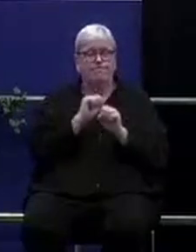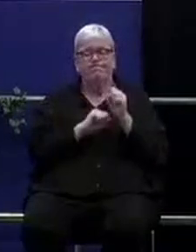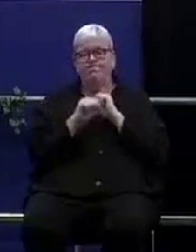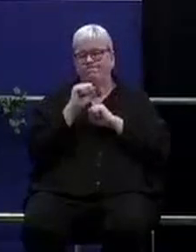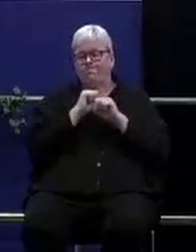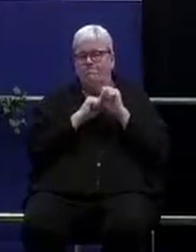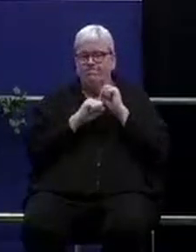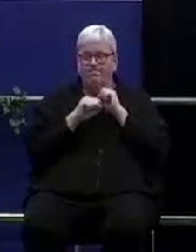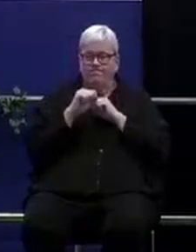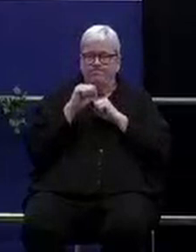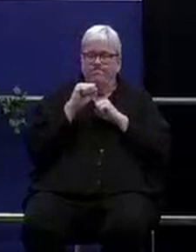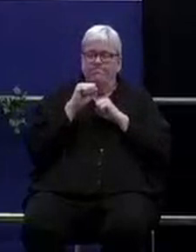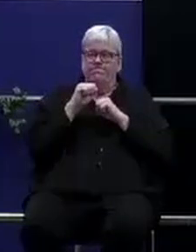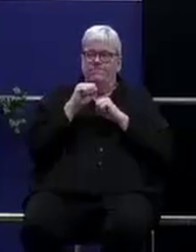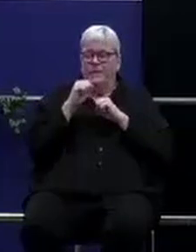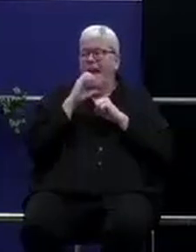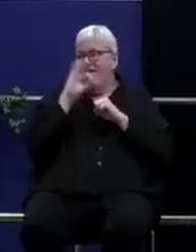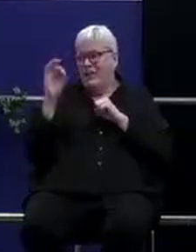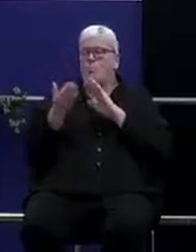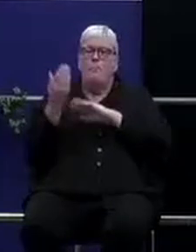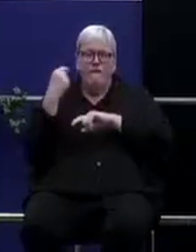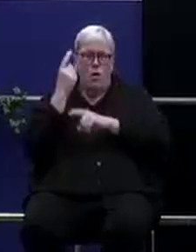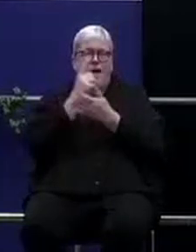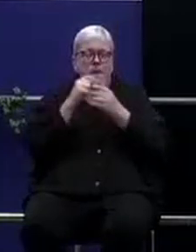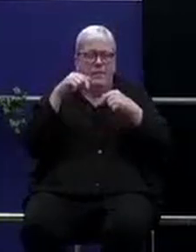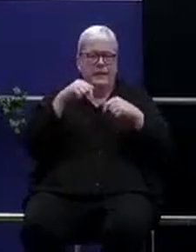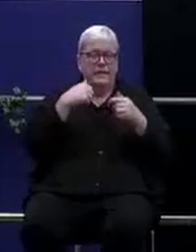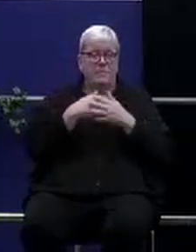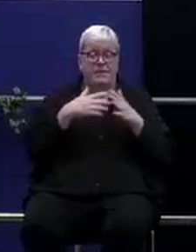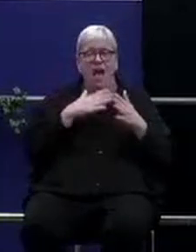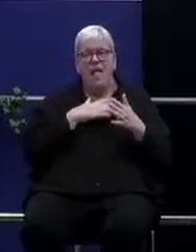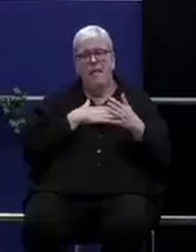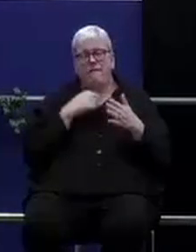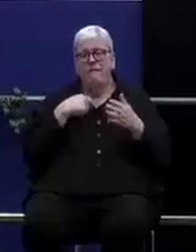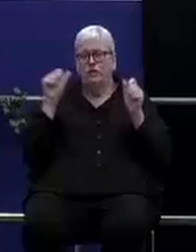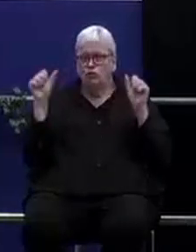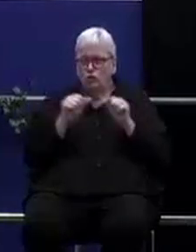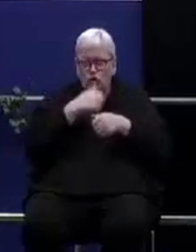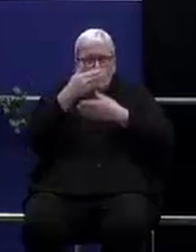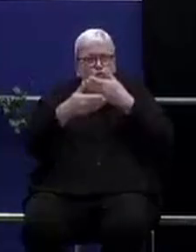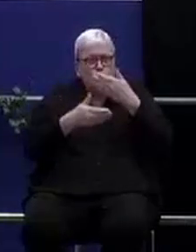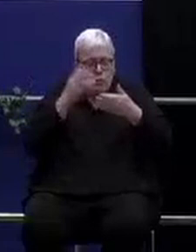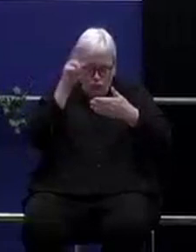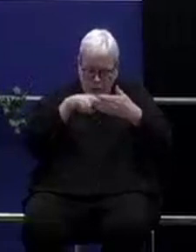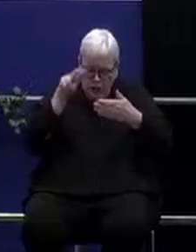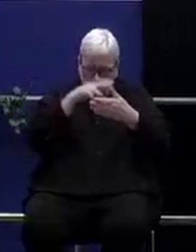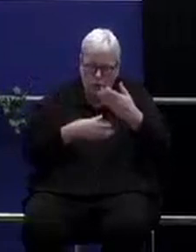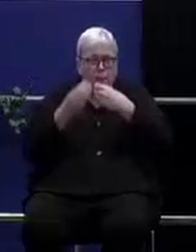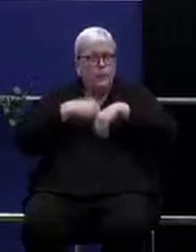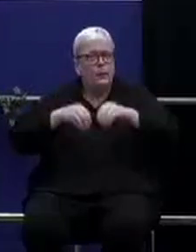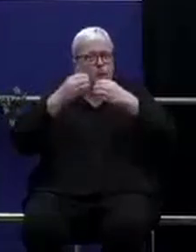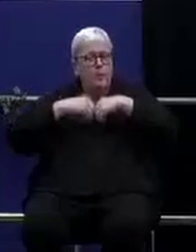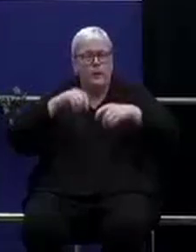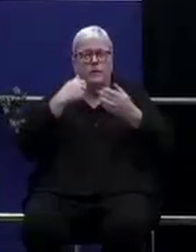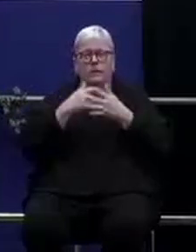text. And I know I've asked you about this before, because I'm a big short story reader, And I just felt like this is the short